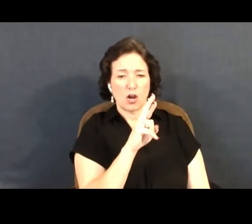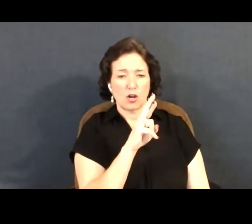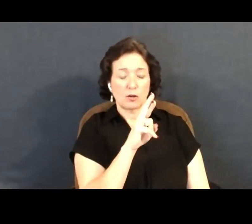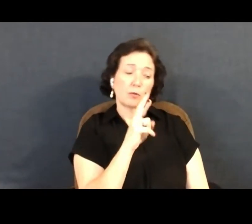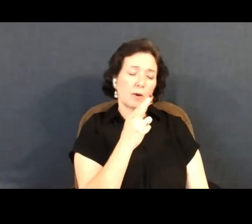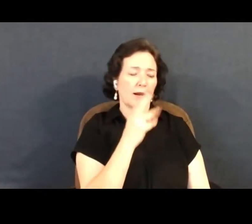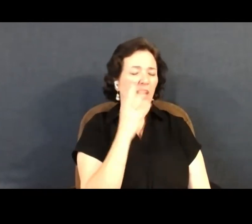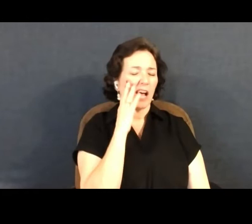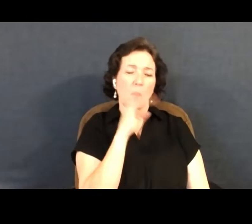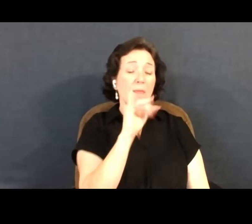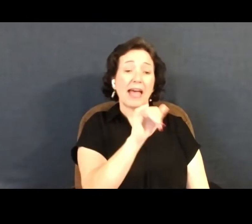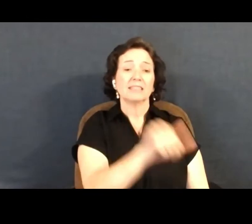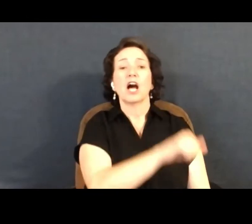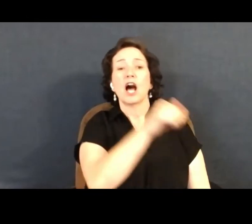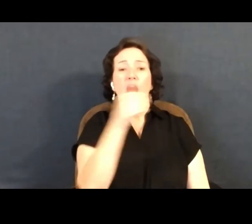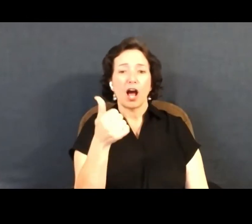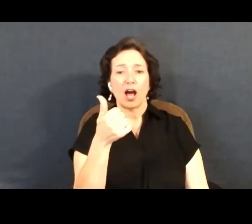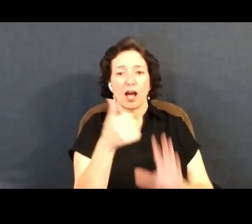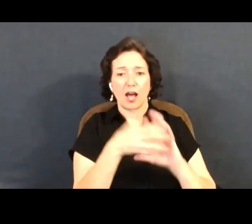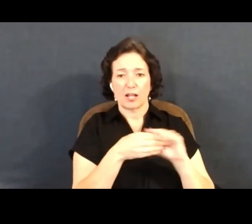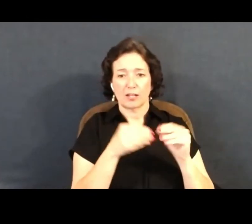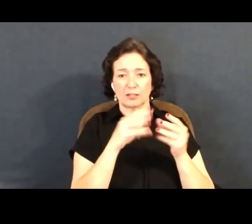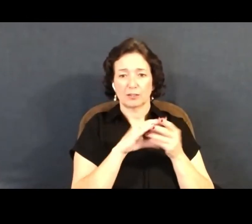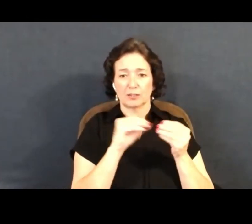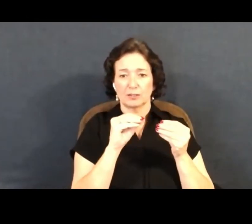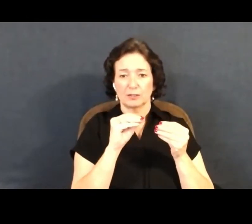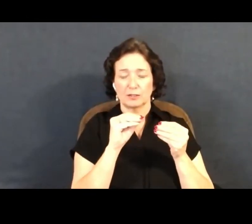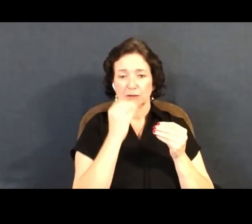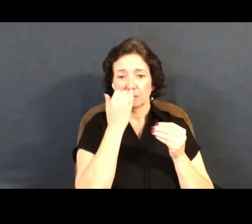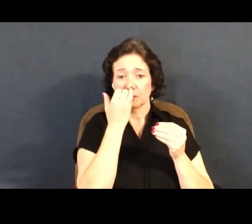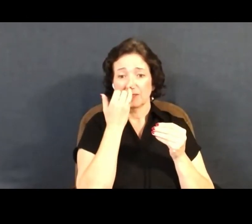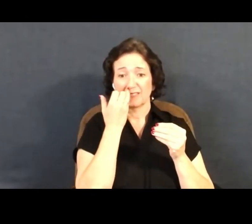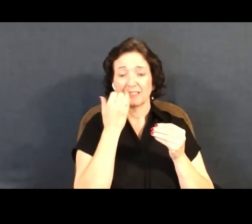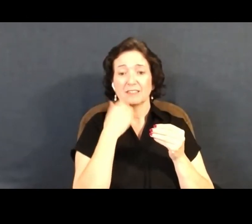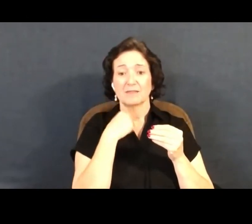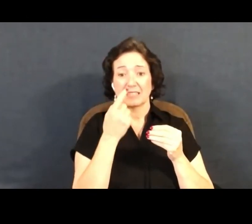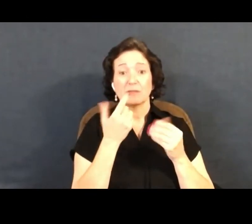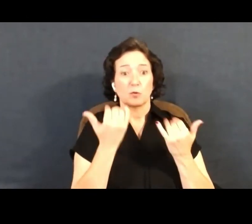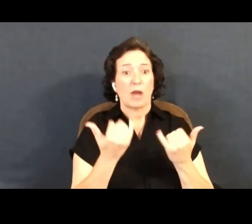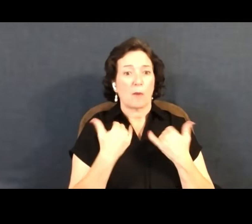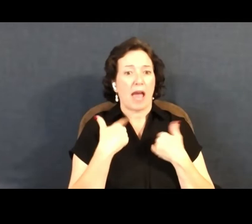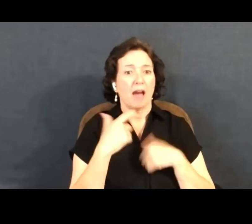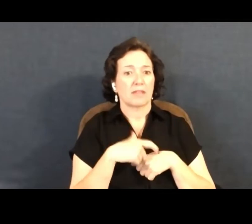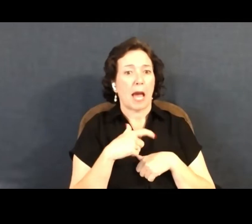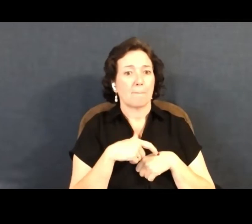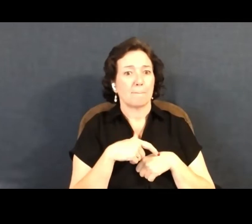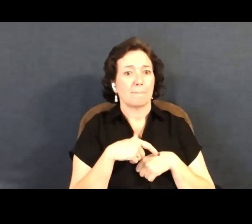say, is another story. For another time. Okay, and I'm going to tell you that because we have time to tell you.